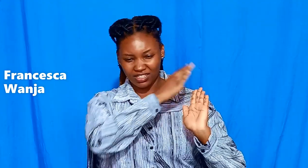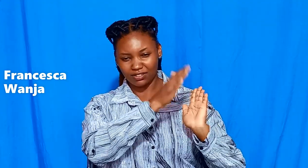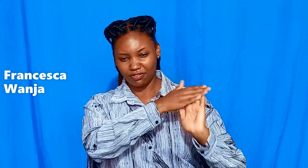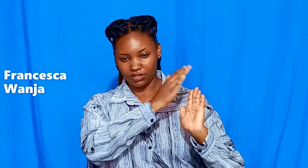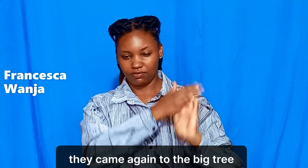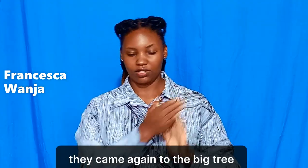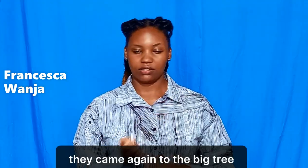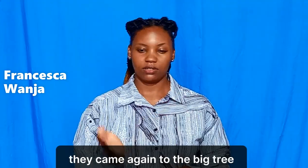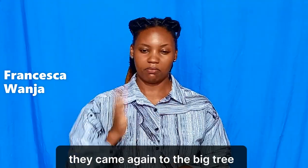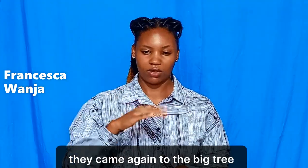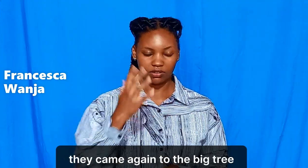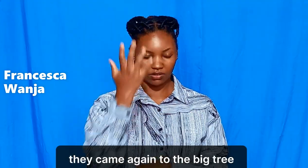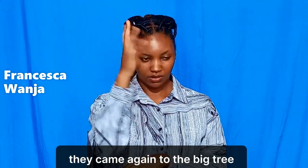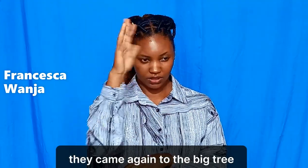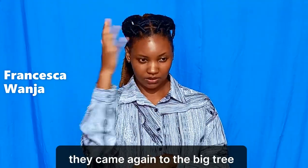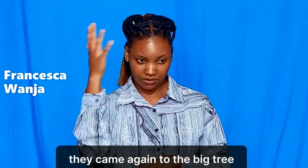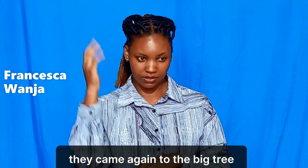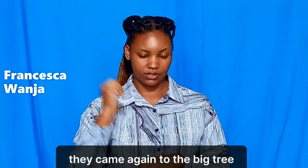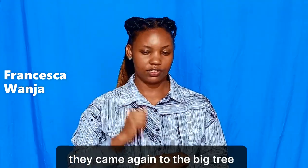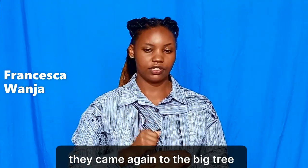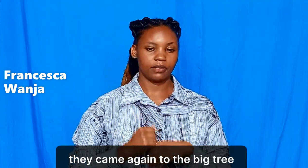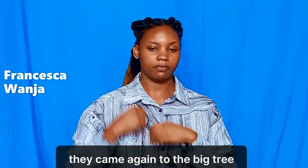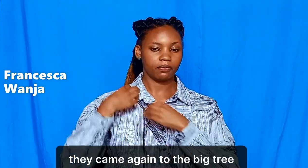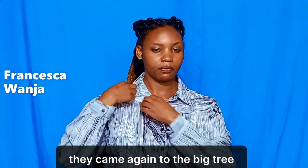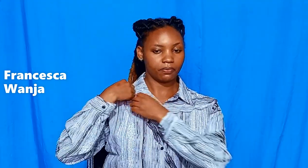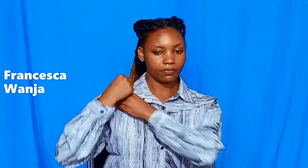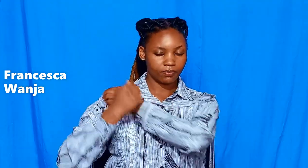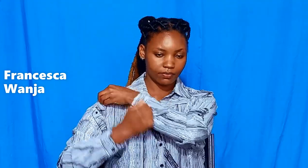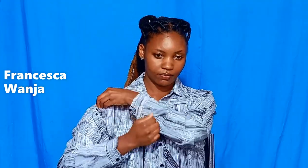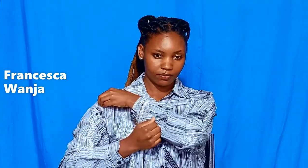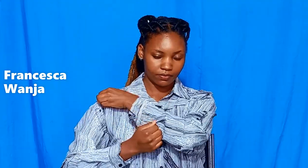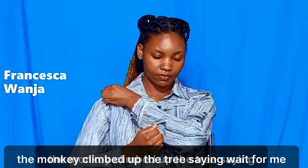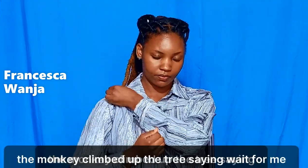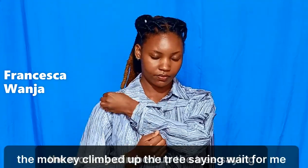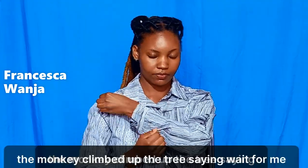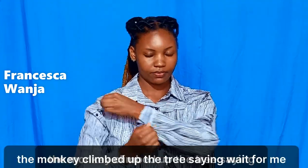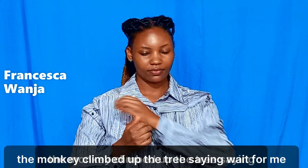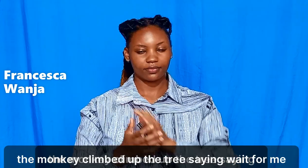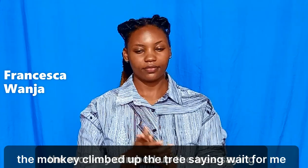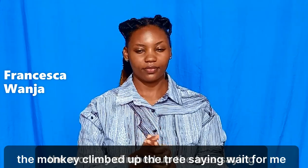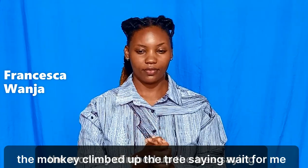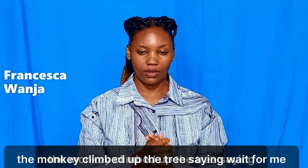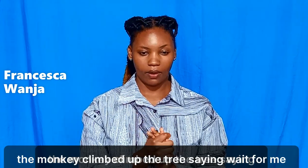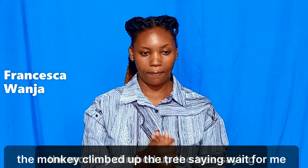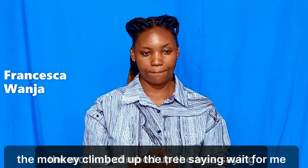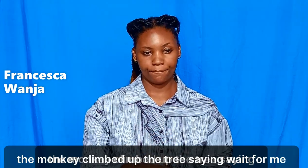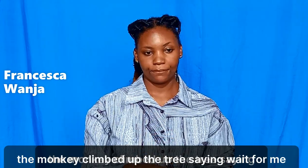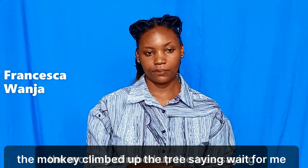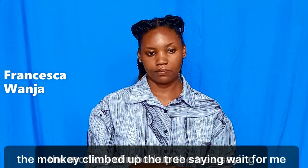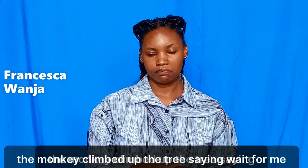They came again to the big tree. The monkey climbed up the tree saying,